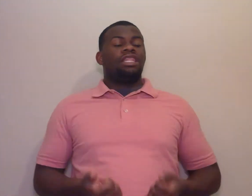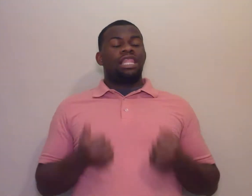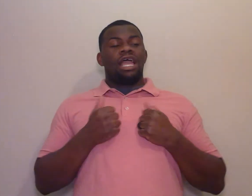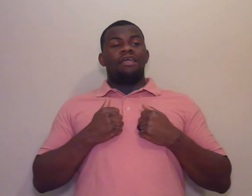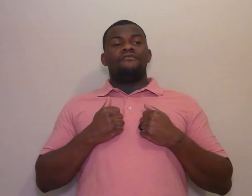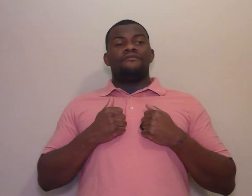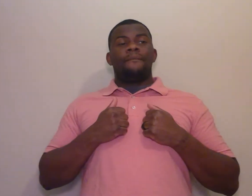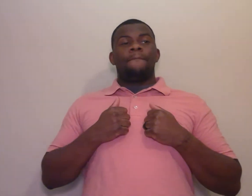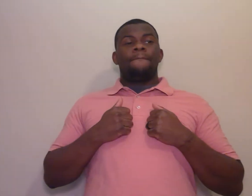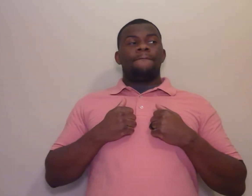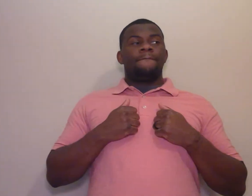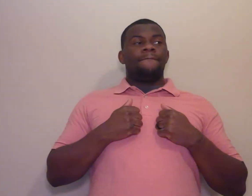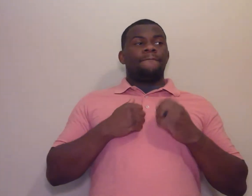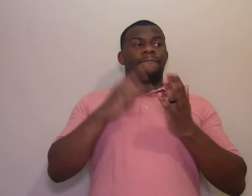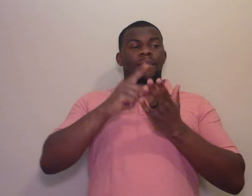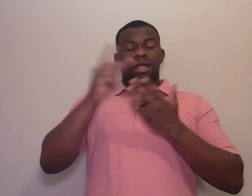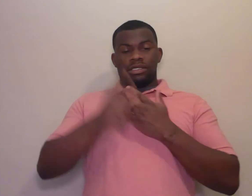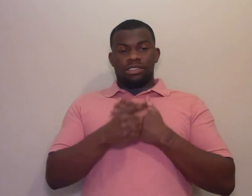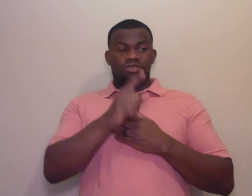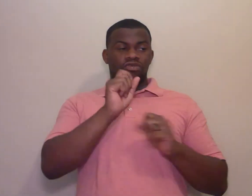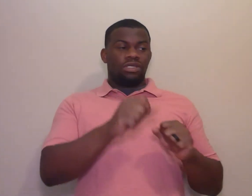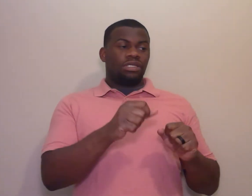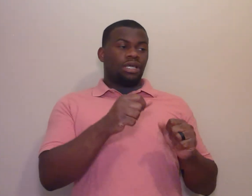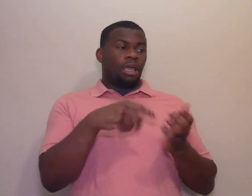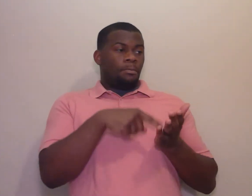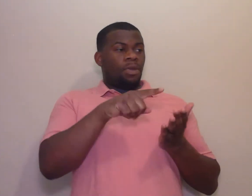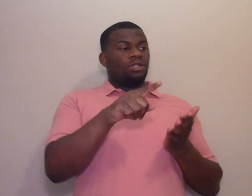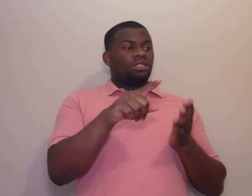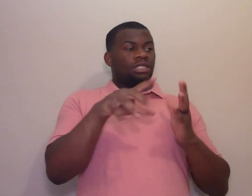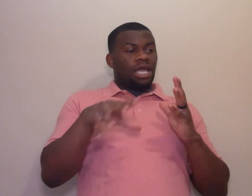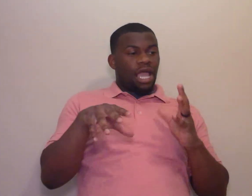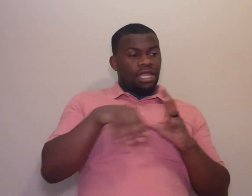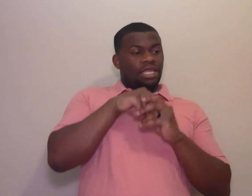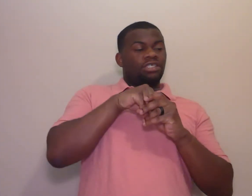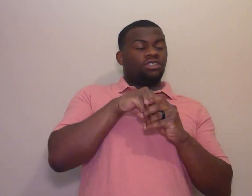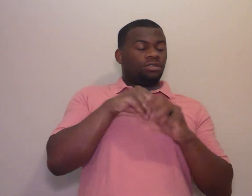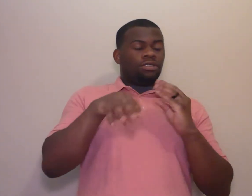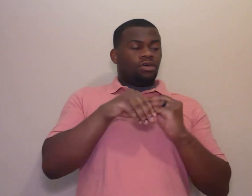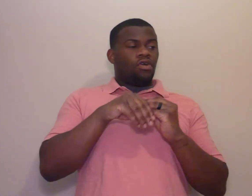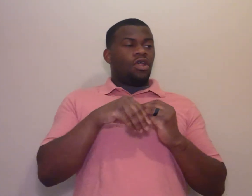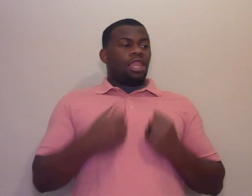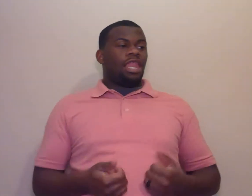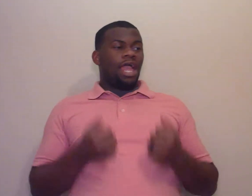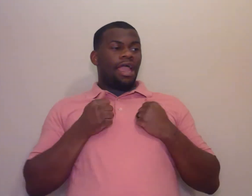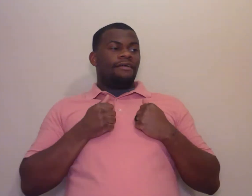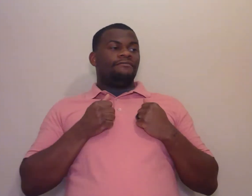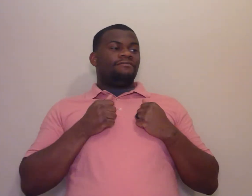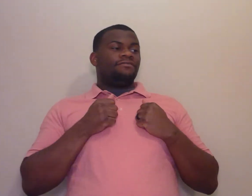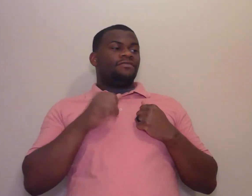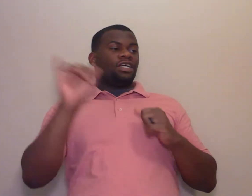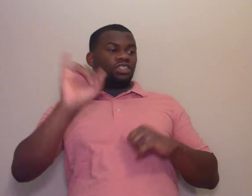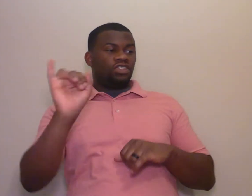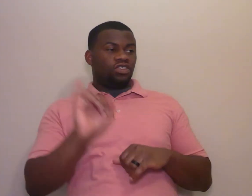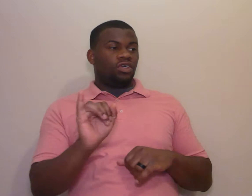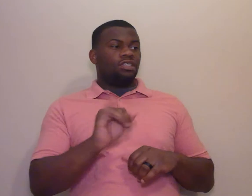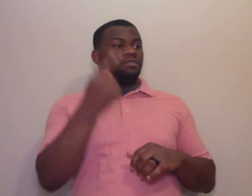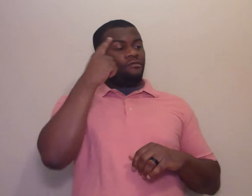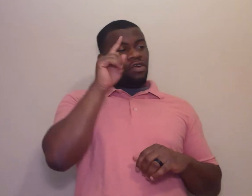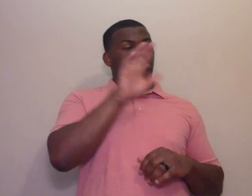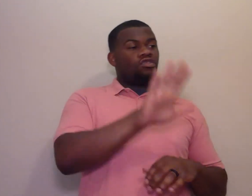opportunity to purchase additional life insurance for themselves and to cover spouses and dependent children. The voluntary life also